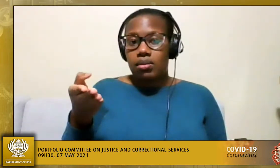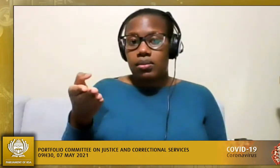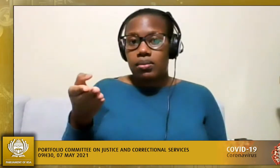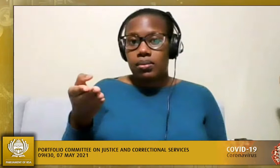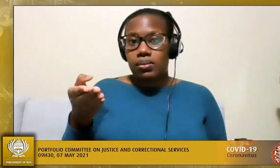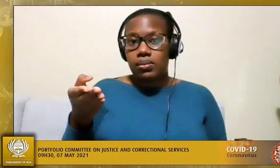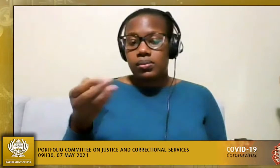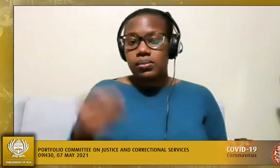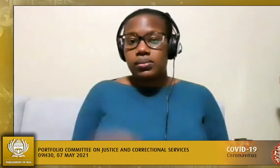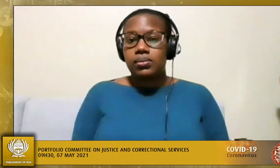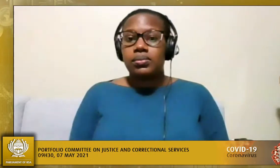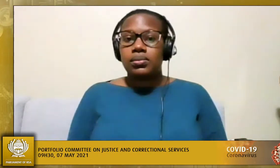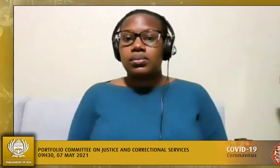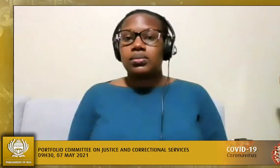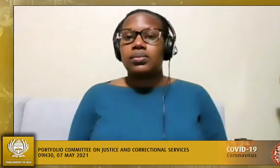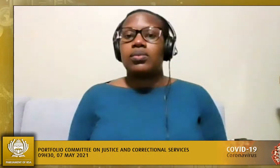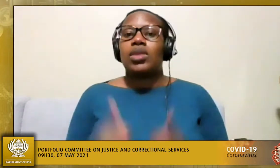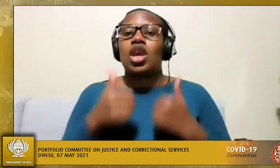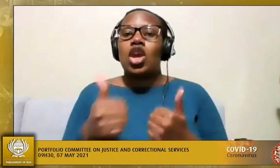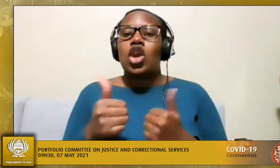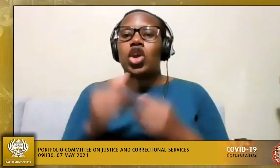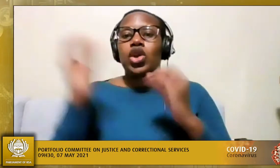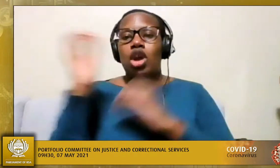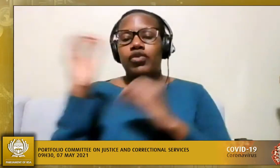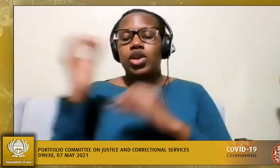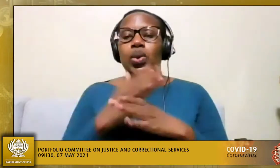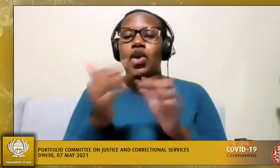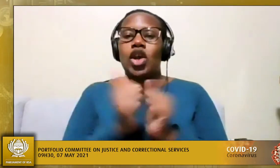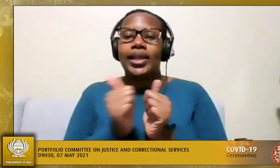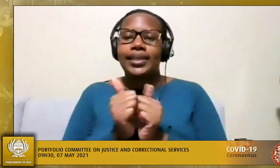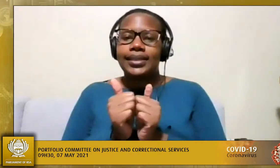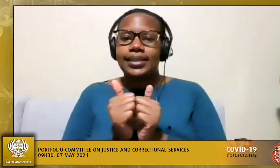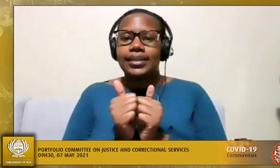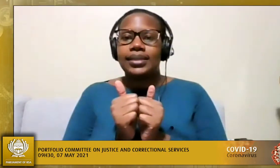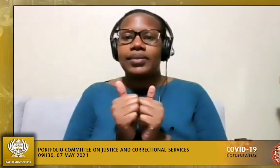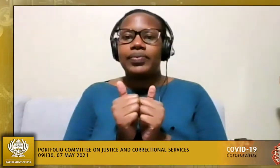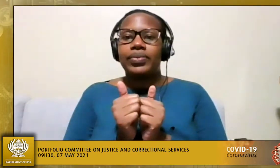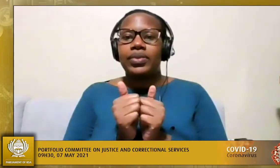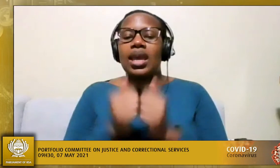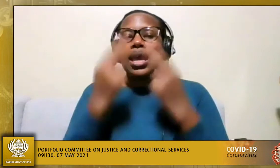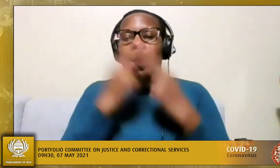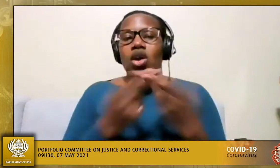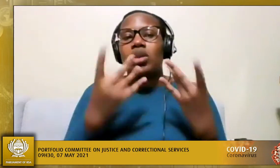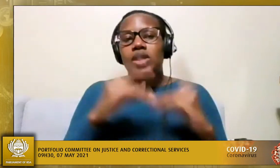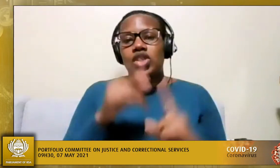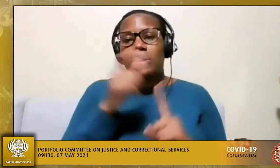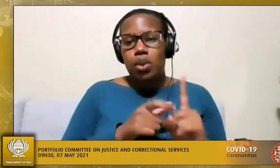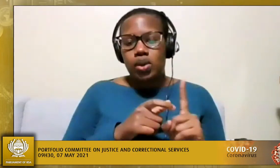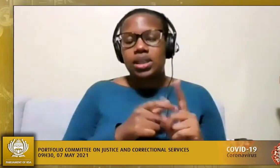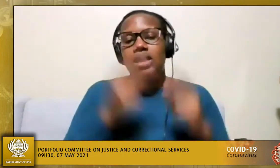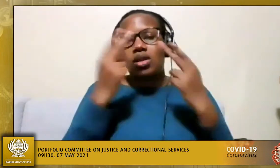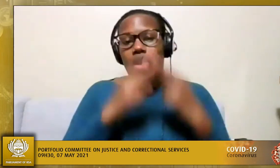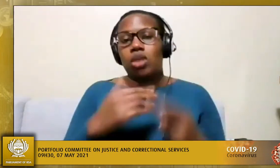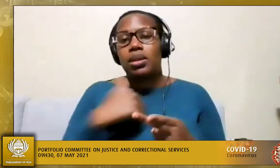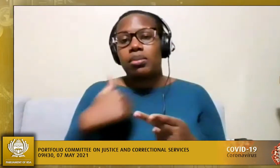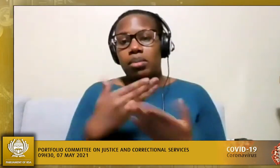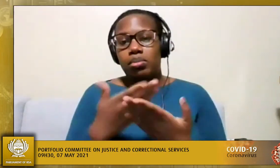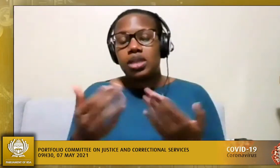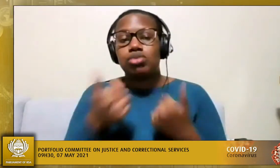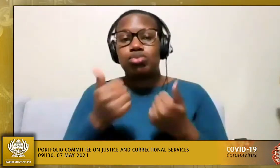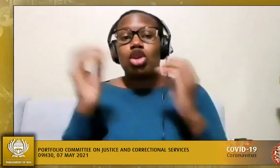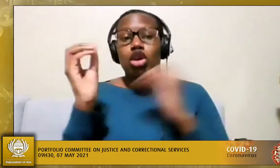everybody good afternoon colleagues um and honorable chairperson and honorable members good